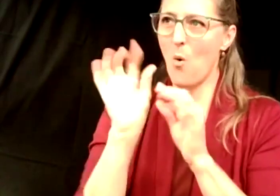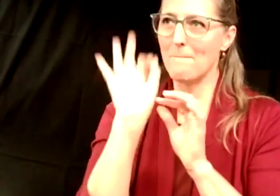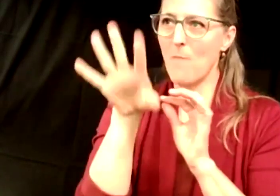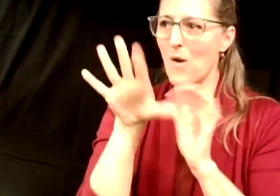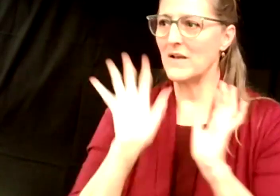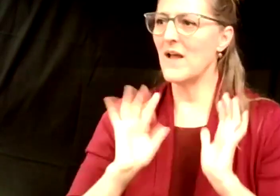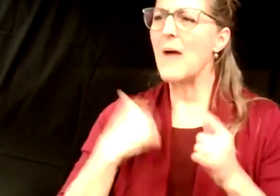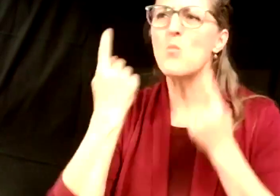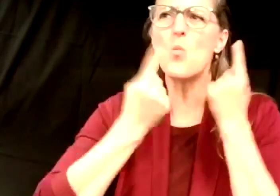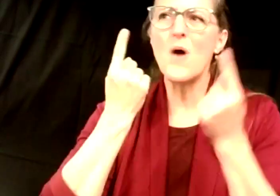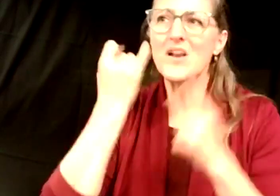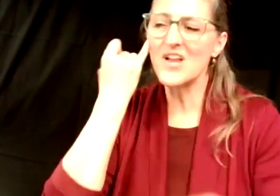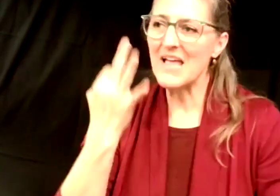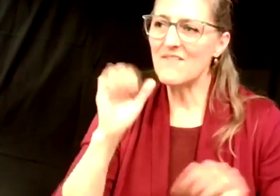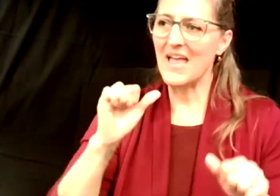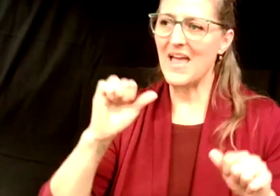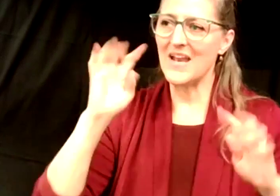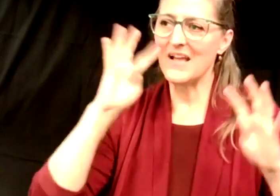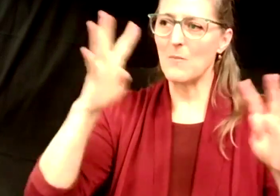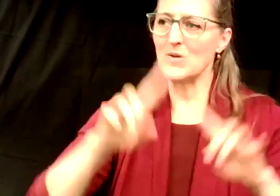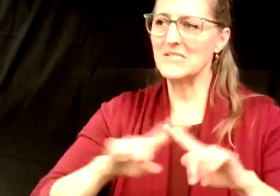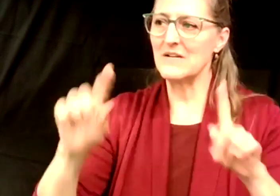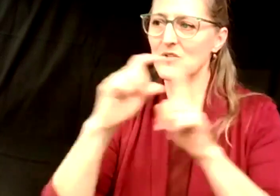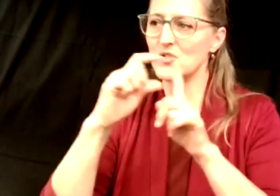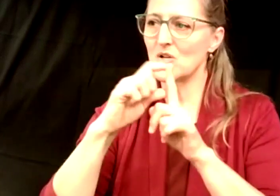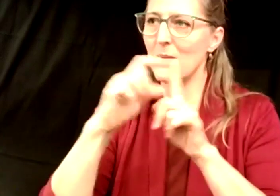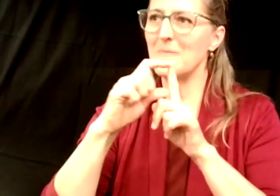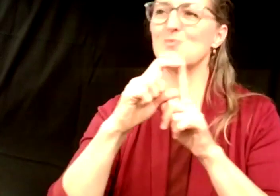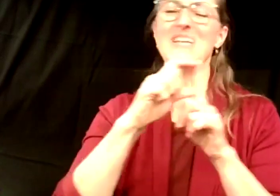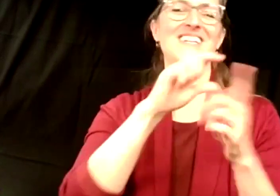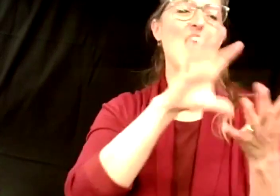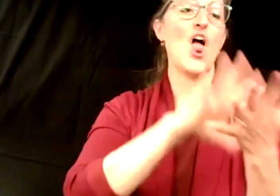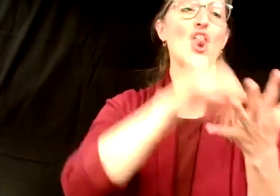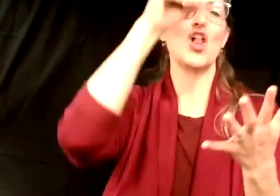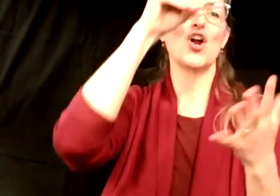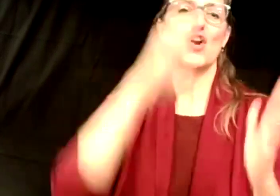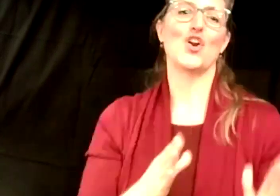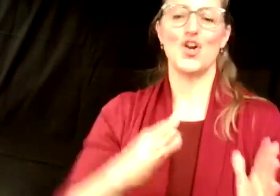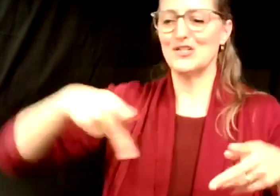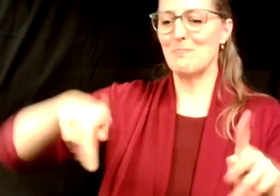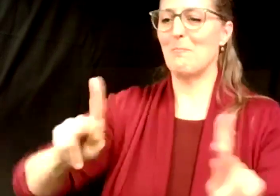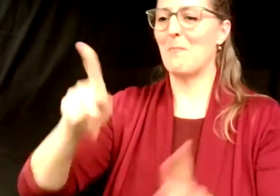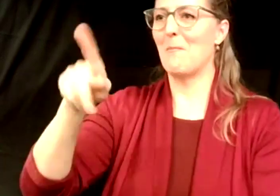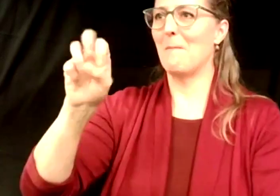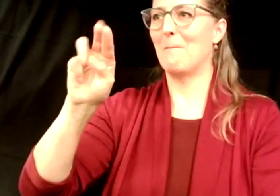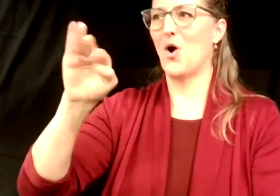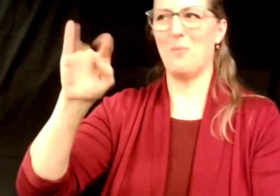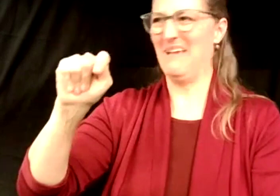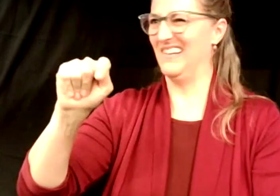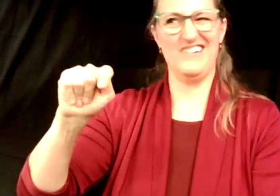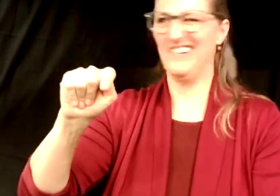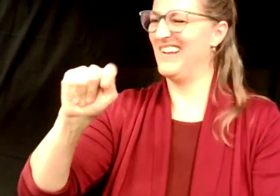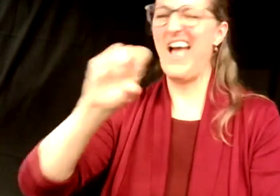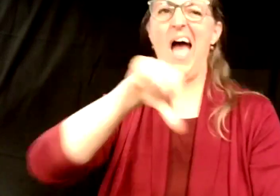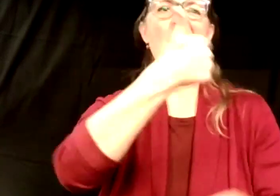I'm wondering if we can come up with a different term besides learner's permit. Other professionals have